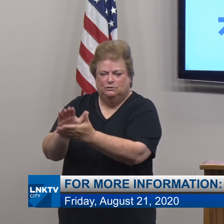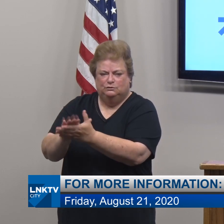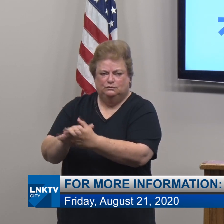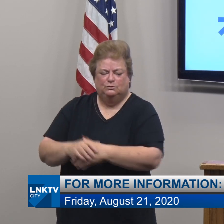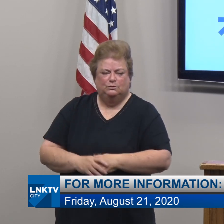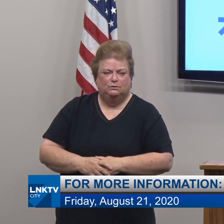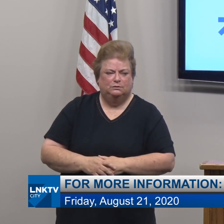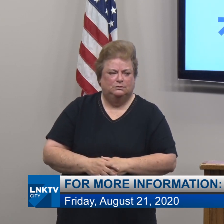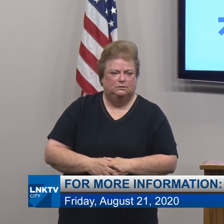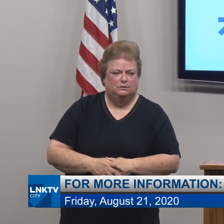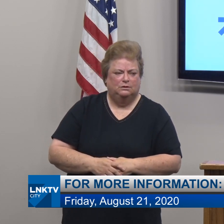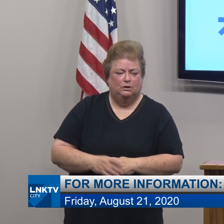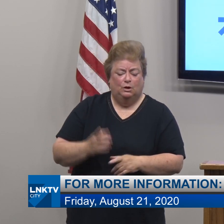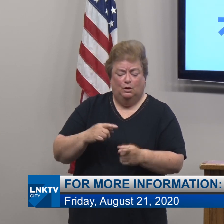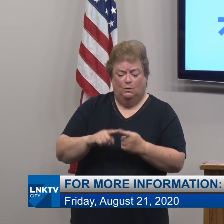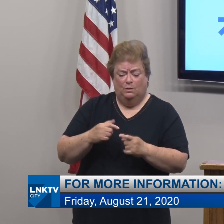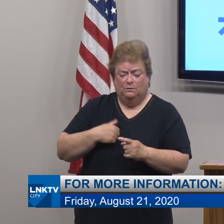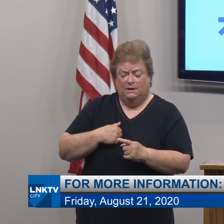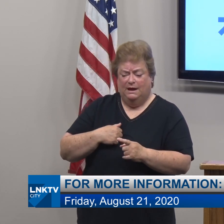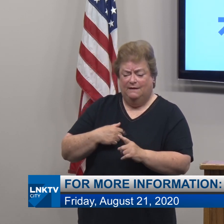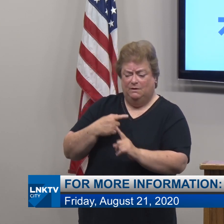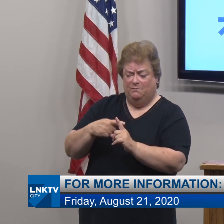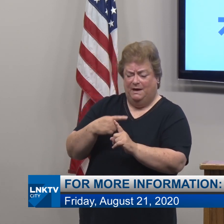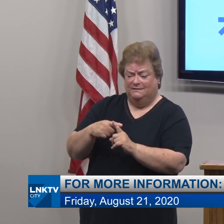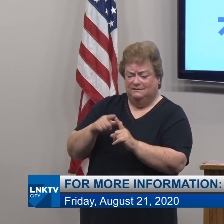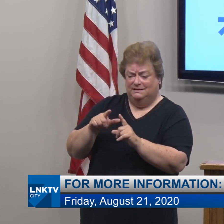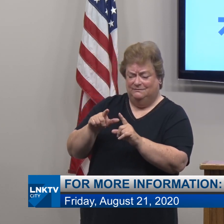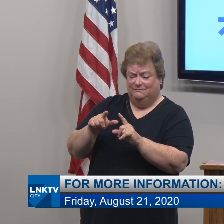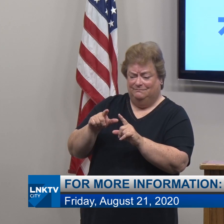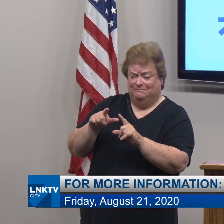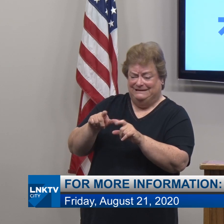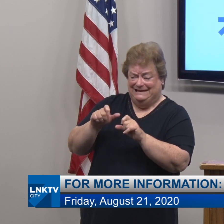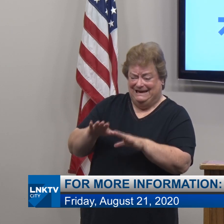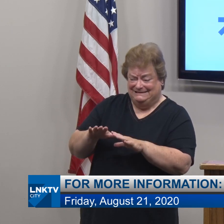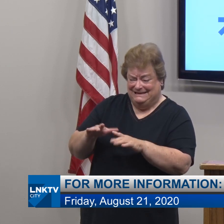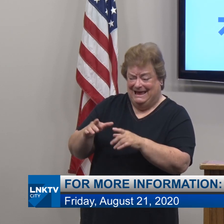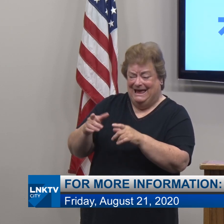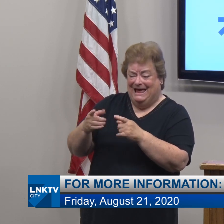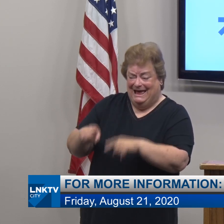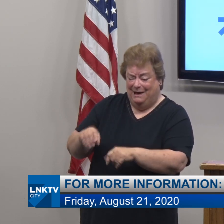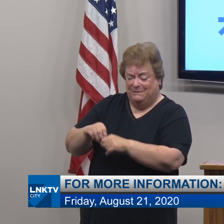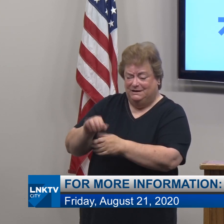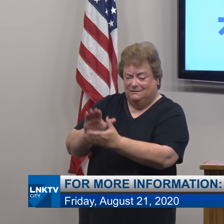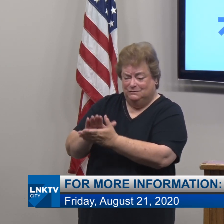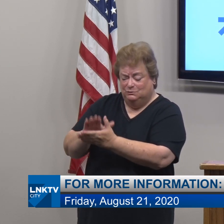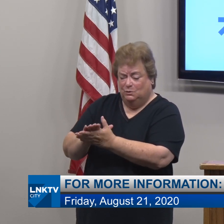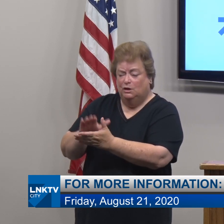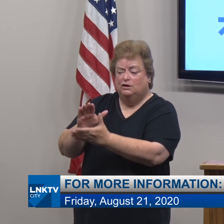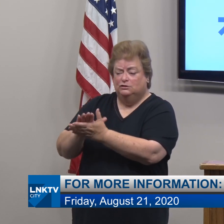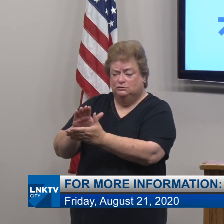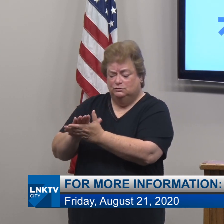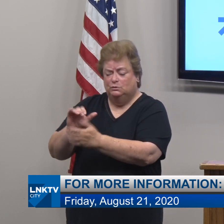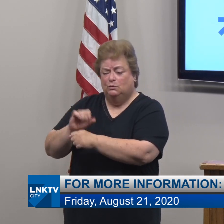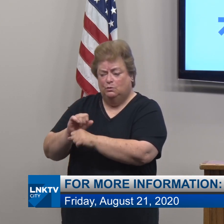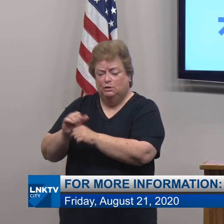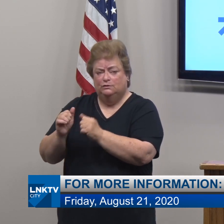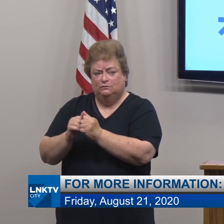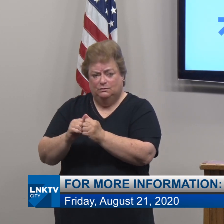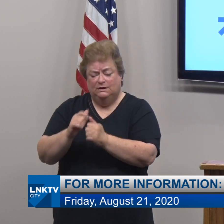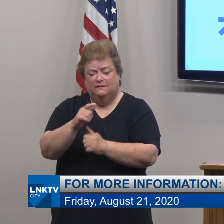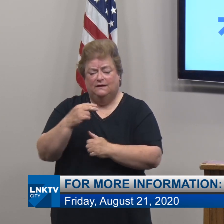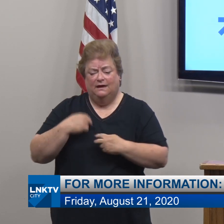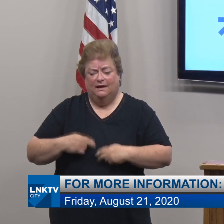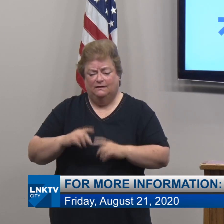when there is a confirmed positive case of COVID-19 in a school, the school will work with our health department team in the contact tracing